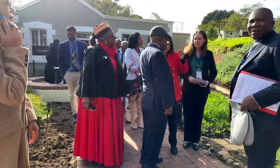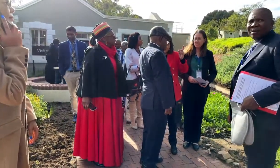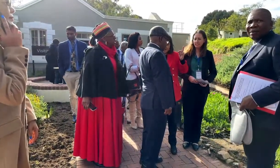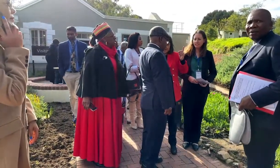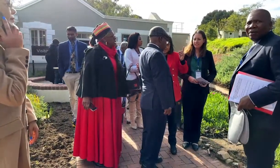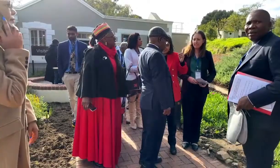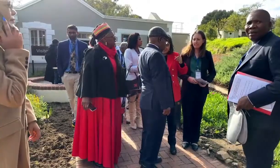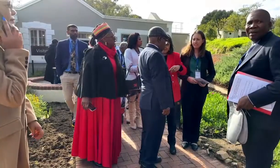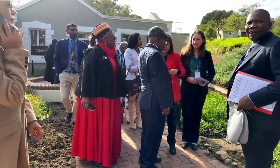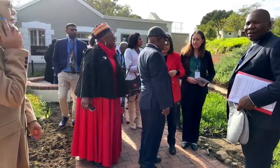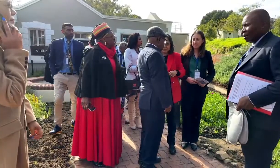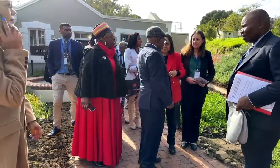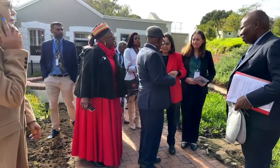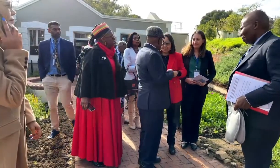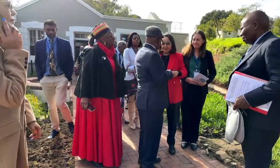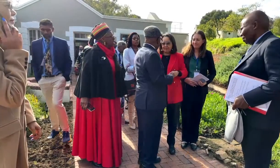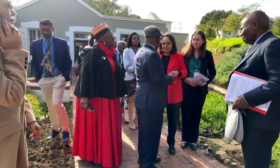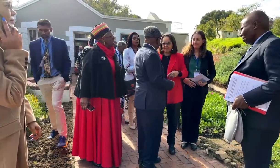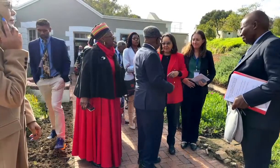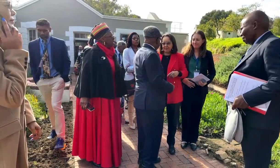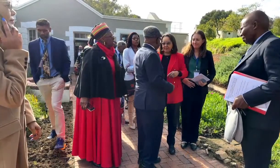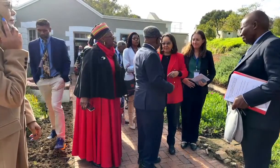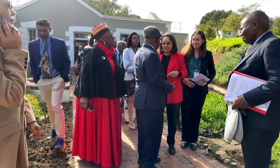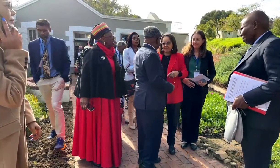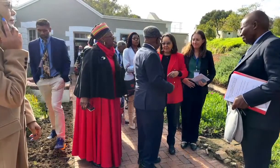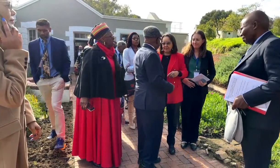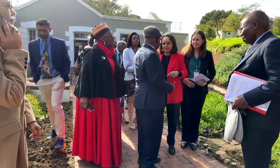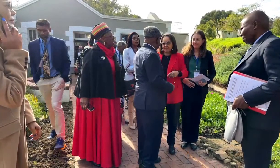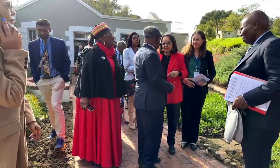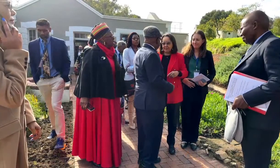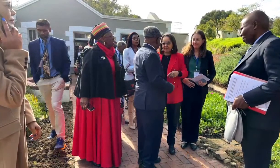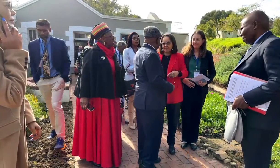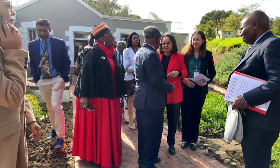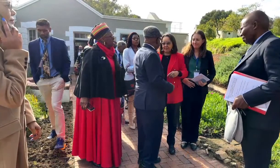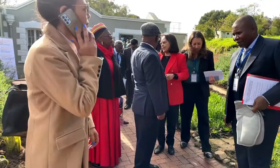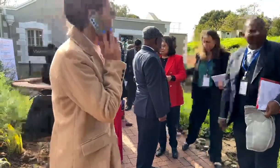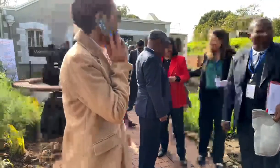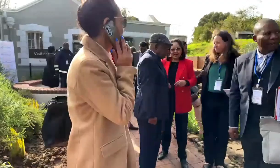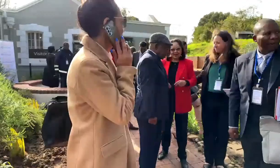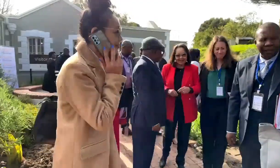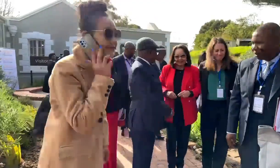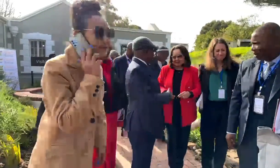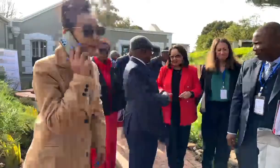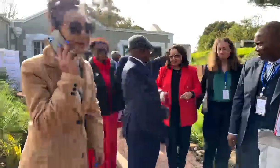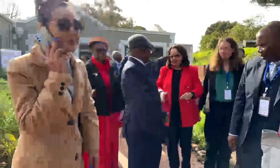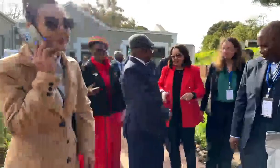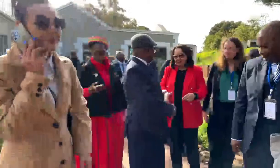Which way are we going? Oh, this way. All right. But you live in the very house when you coming.